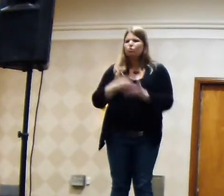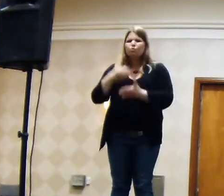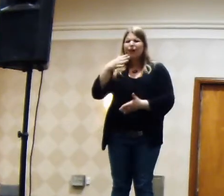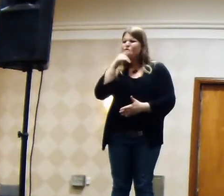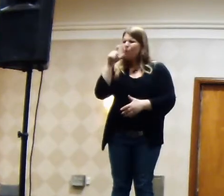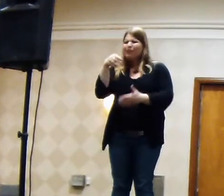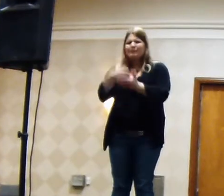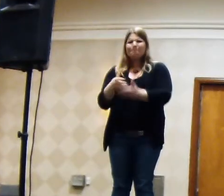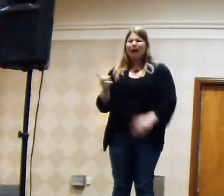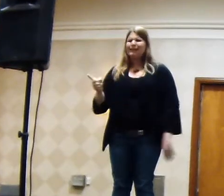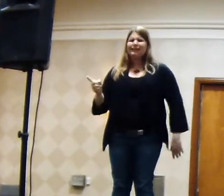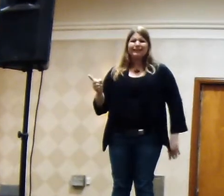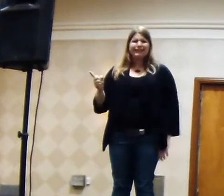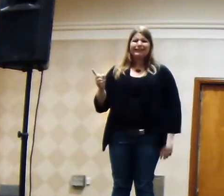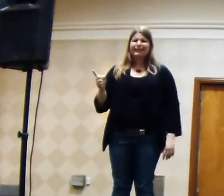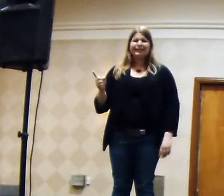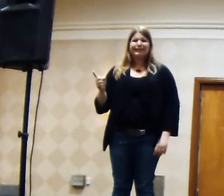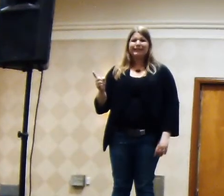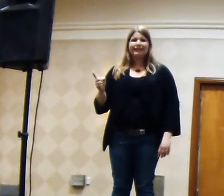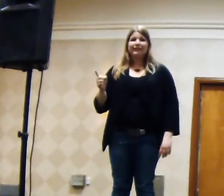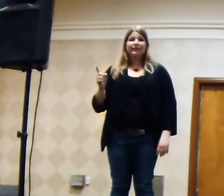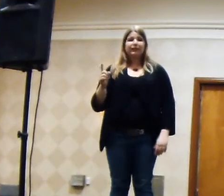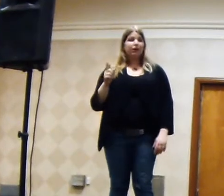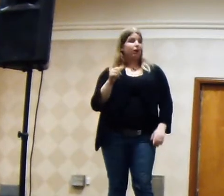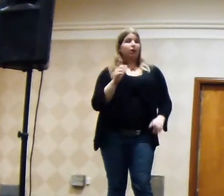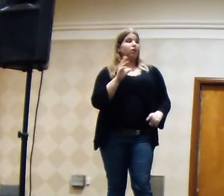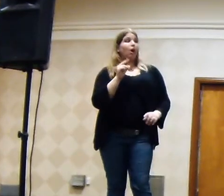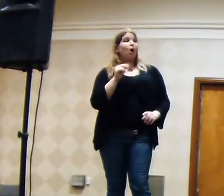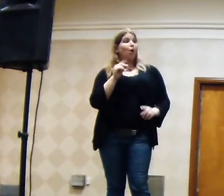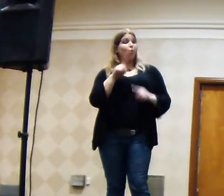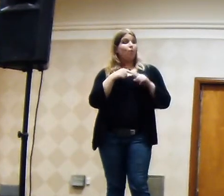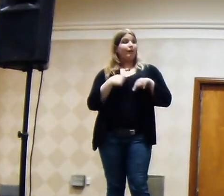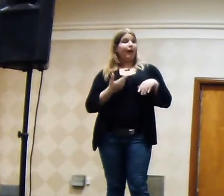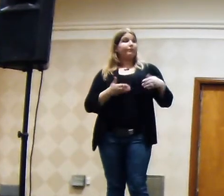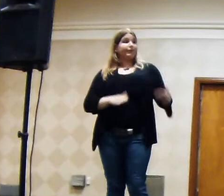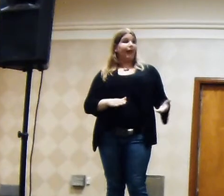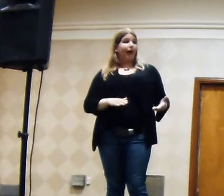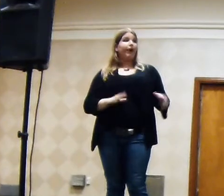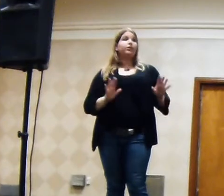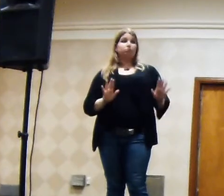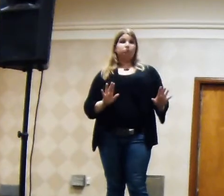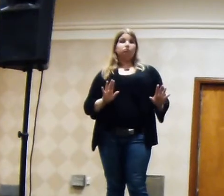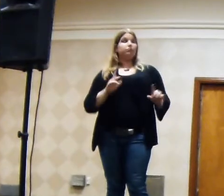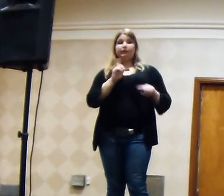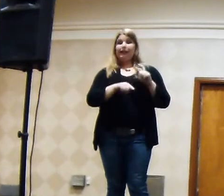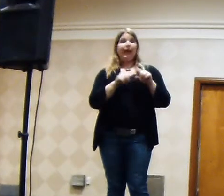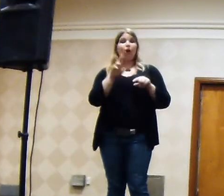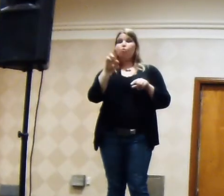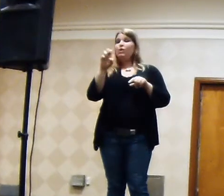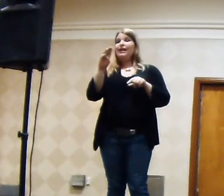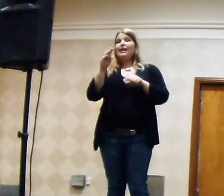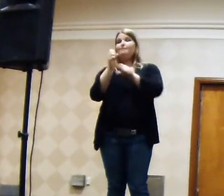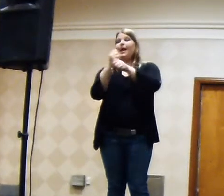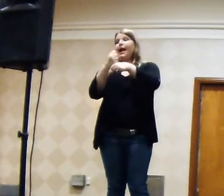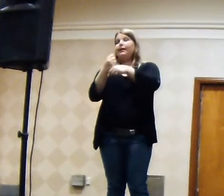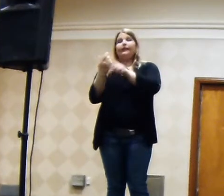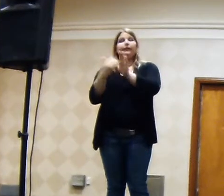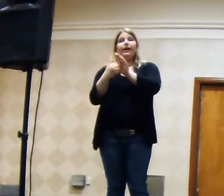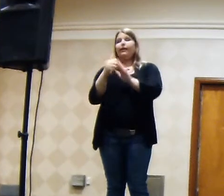so he really says, until I die, they can't make Back to the Future. Good. That's what he said. Thank you. Thank